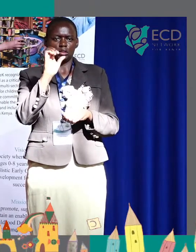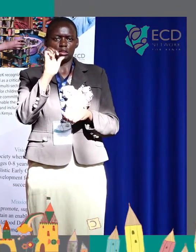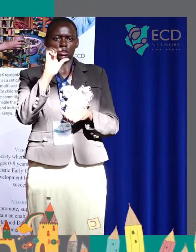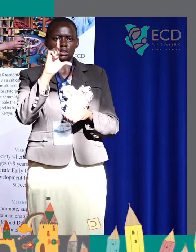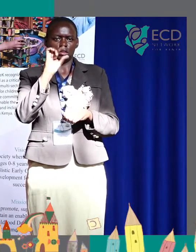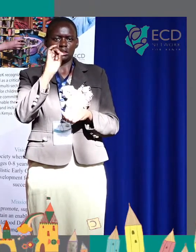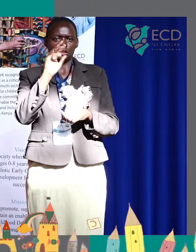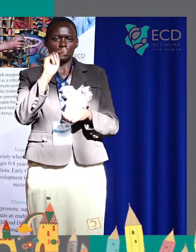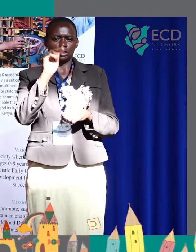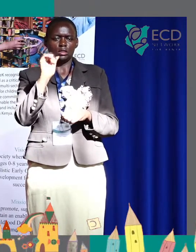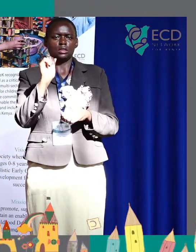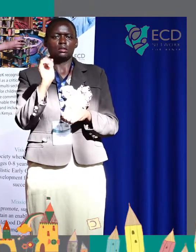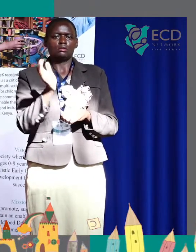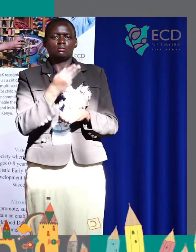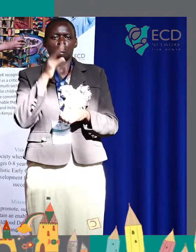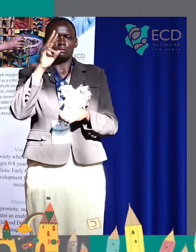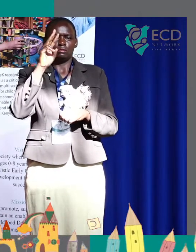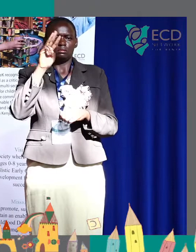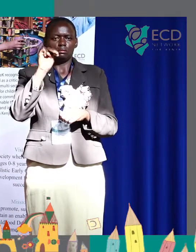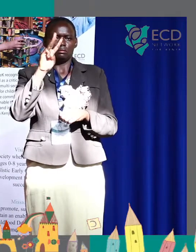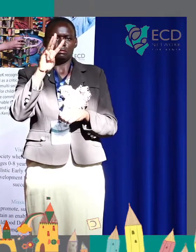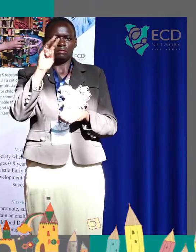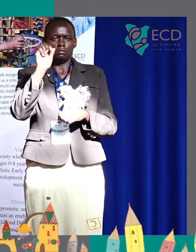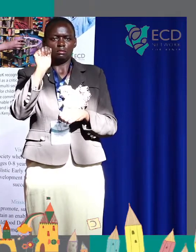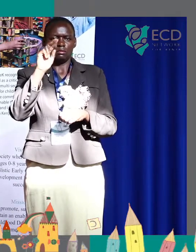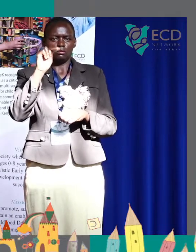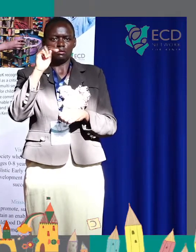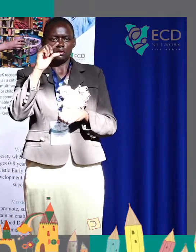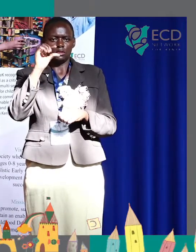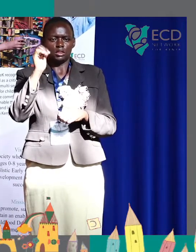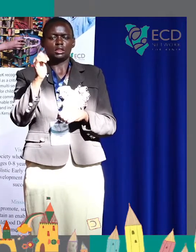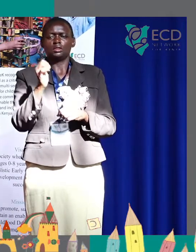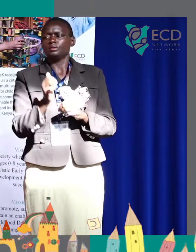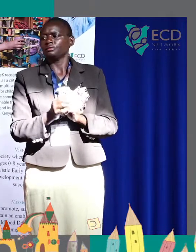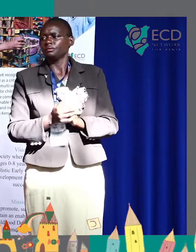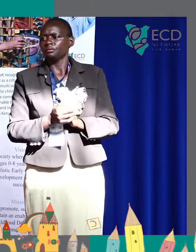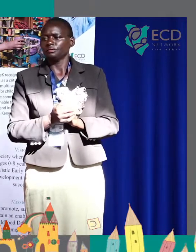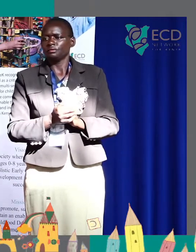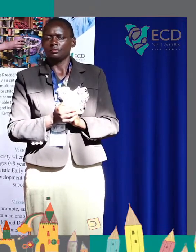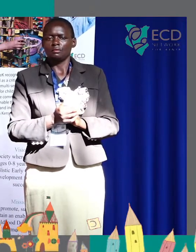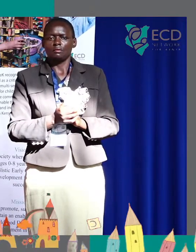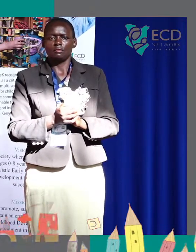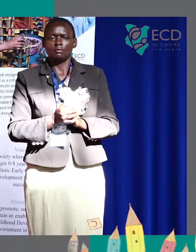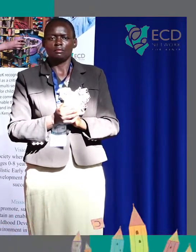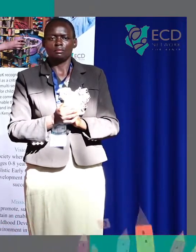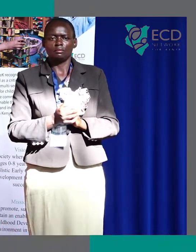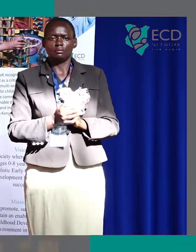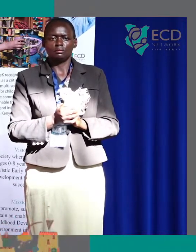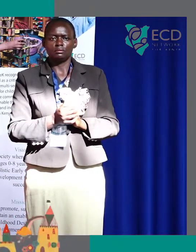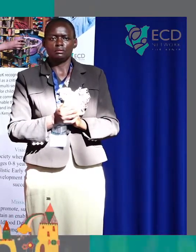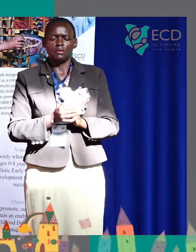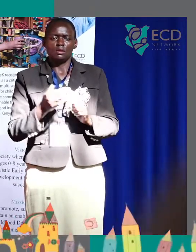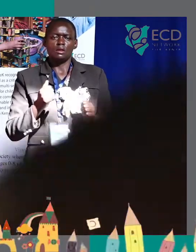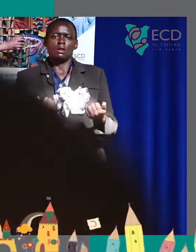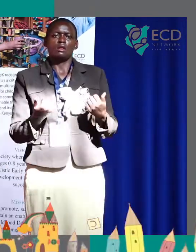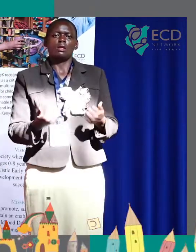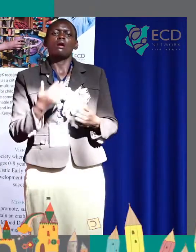Caroline Monge will be joining us virtually, I assume, and therefore I would like